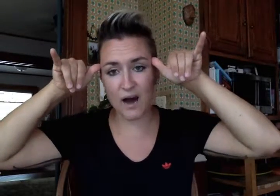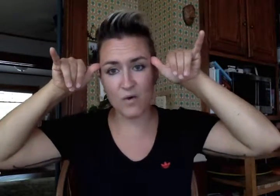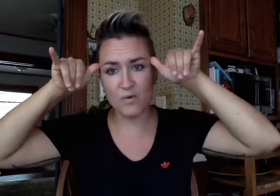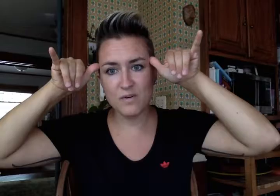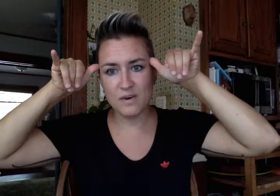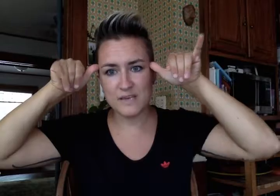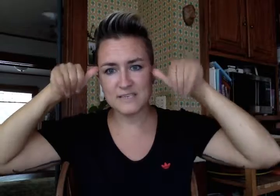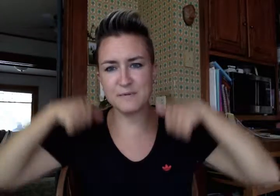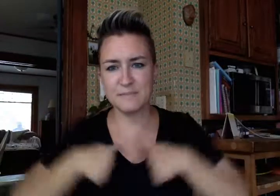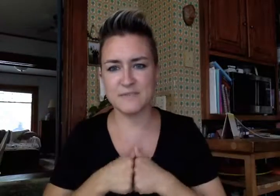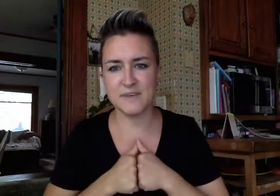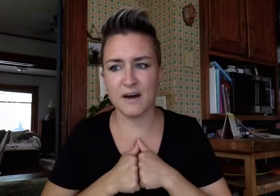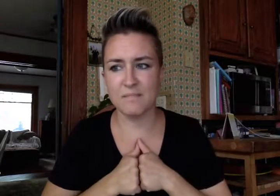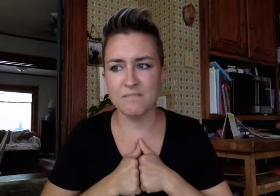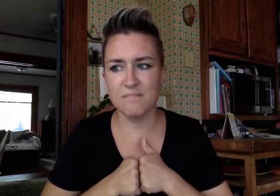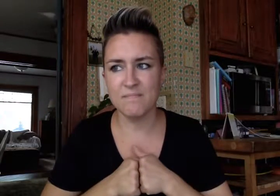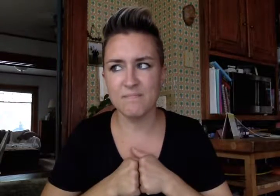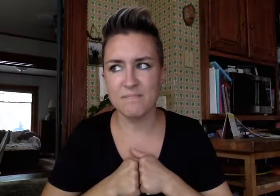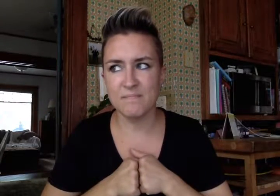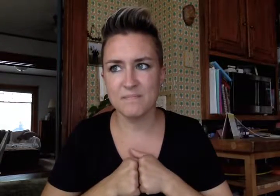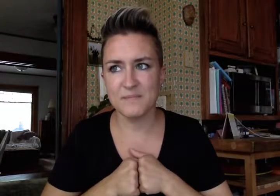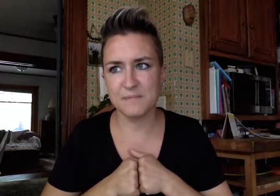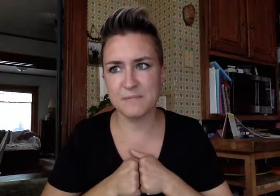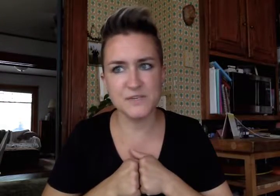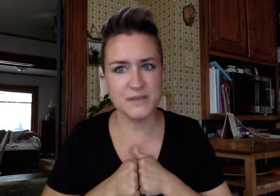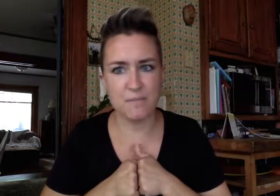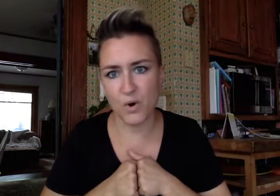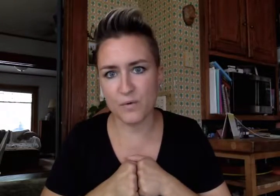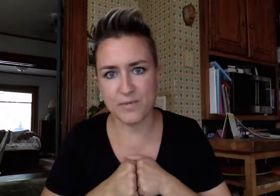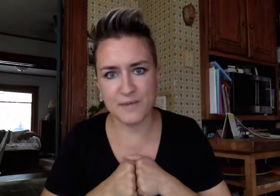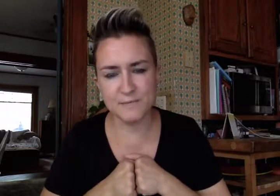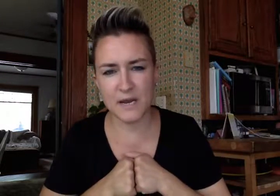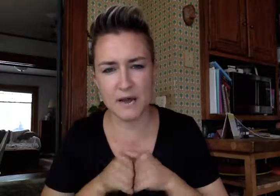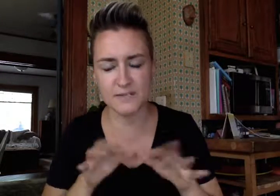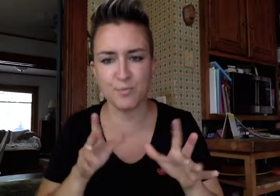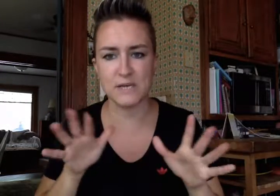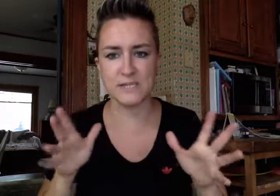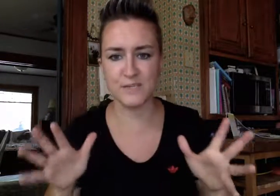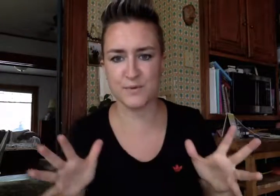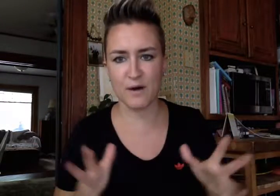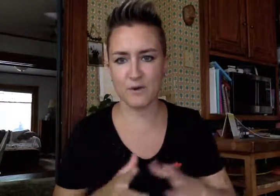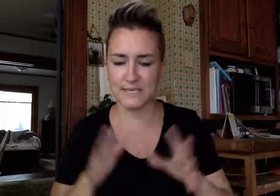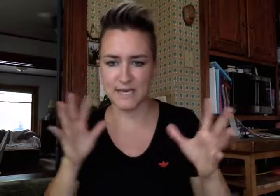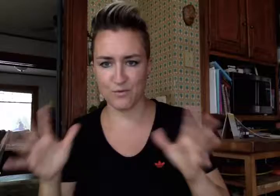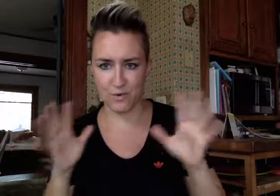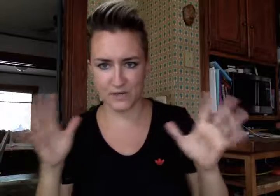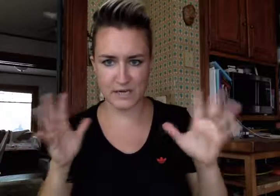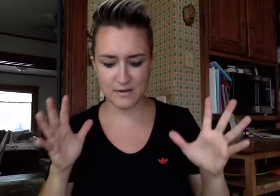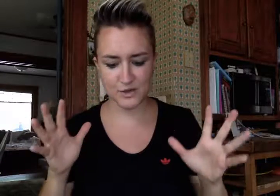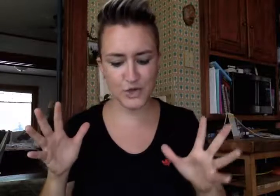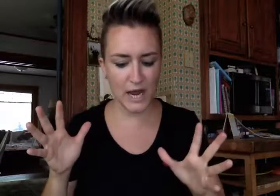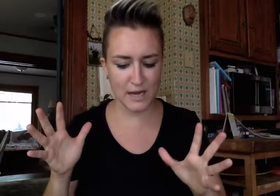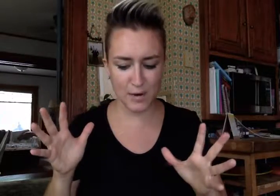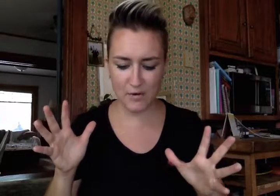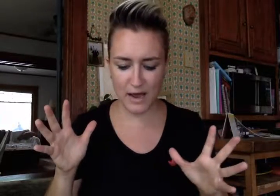cow. Sometimes he'll say both. He's been kind of surprising us with that one. He's getting really chatty about